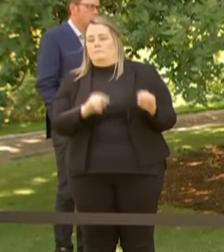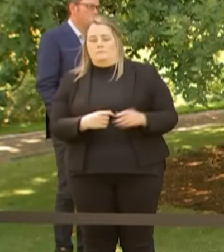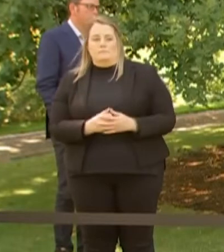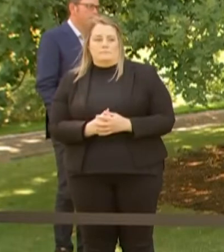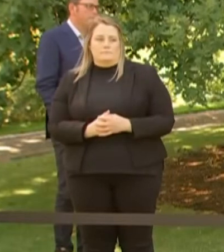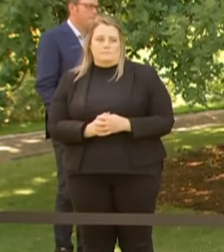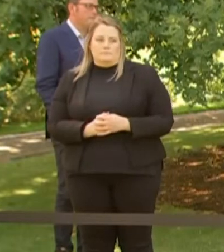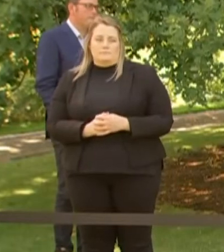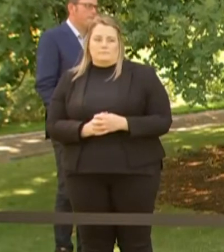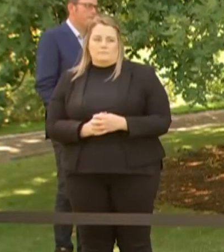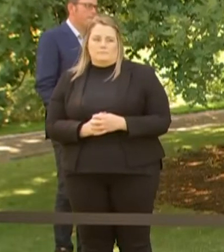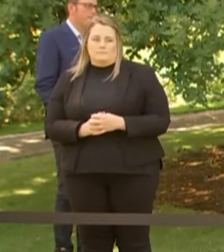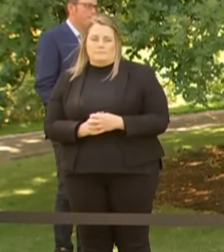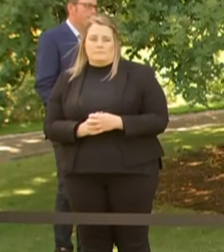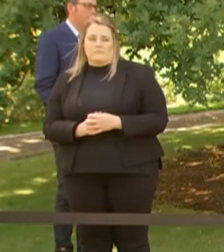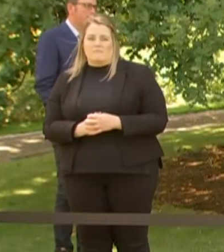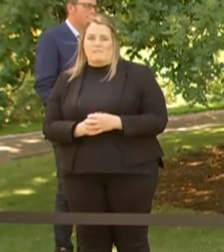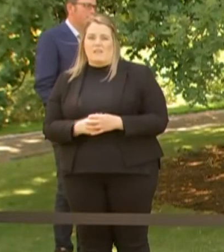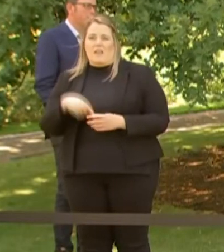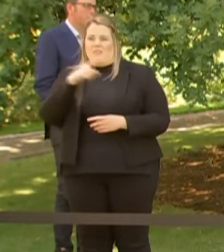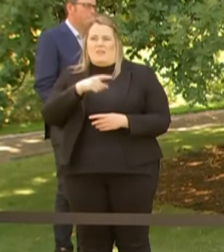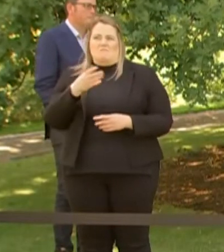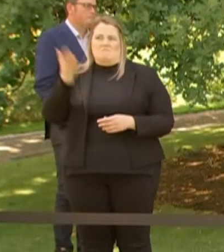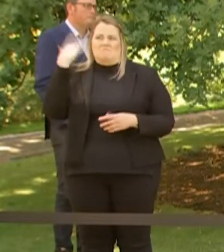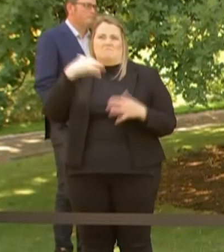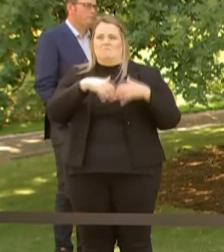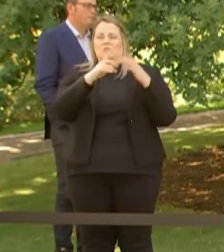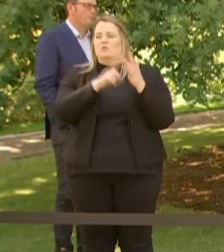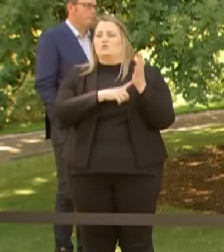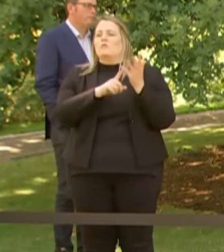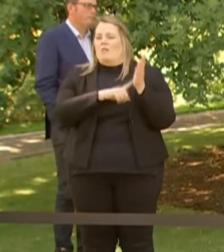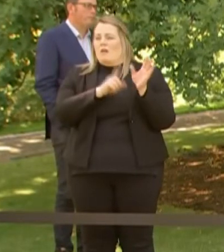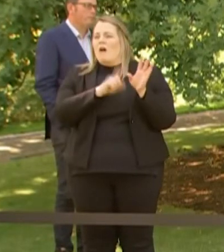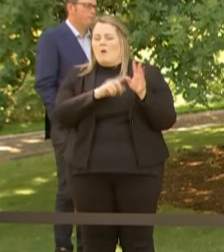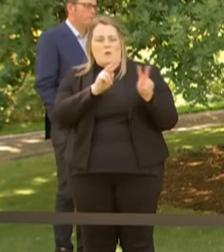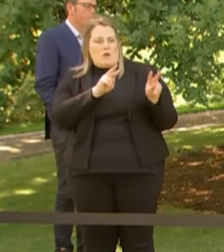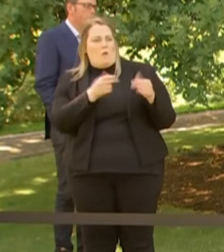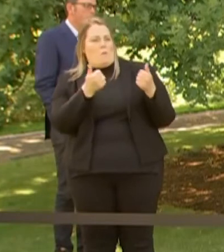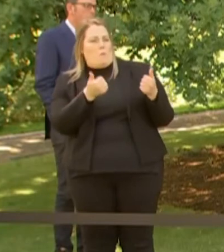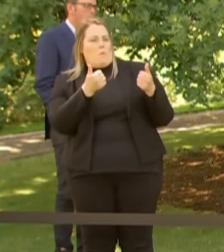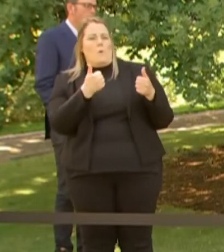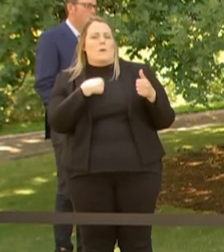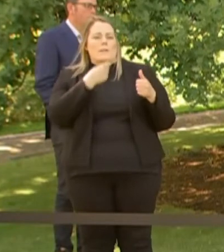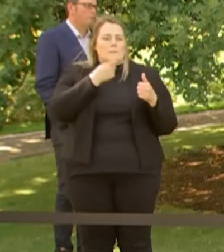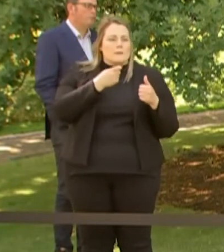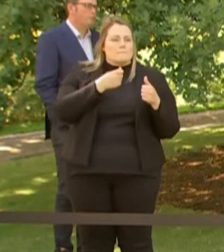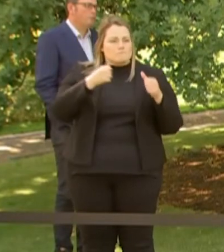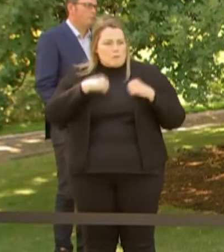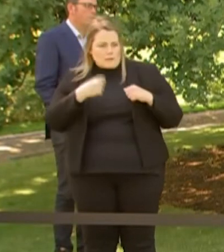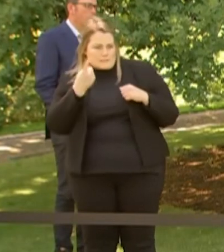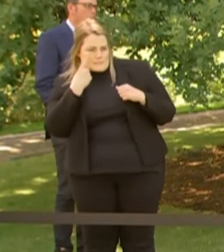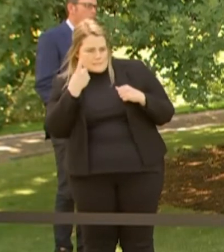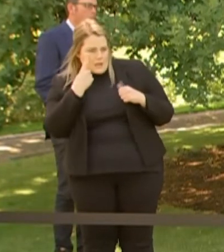all of that, and that's been the case since July. That model's worked well. We've stress tested that as part of this as